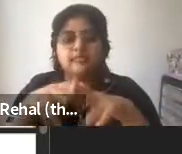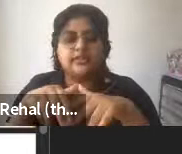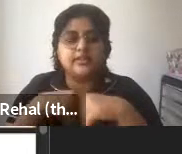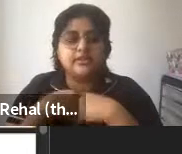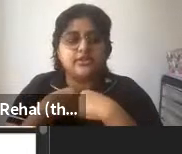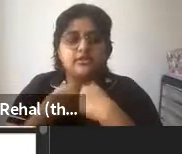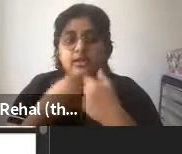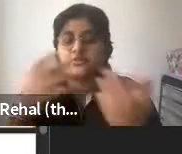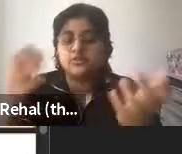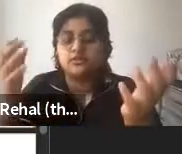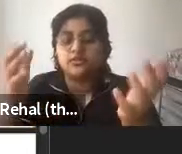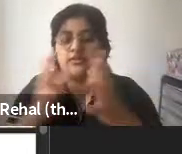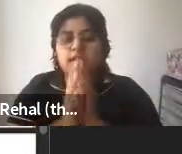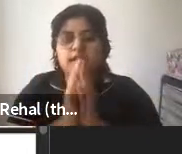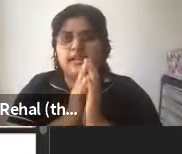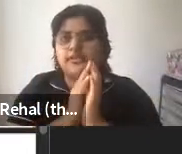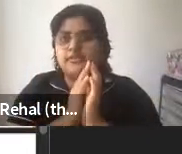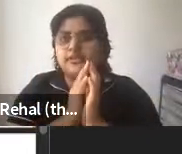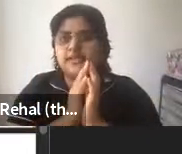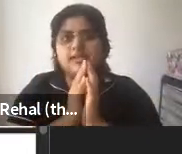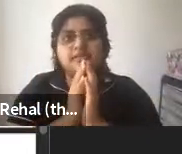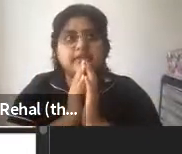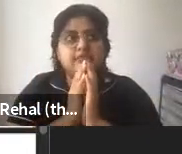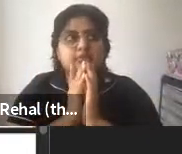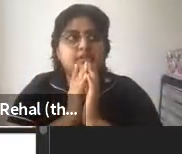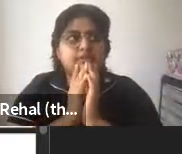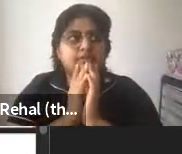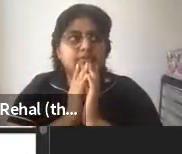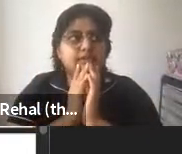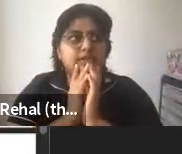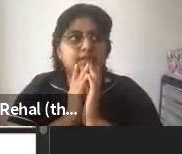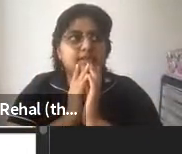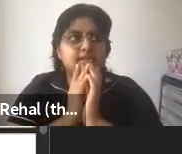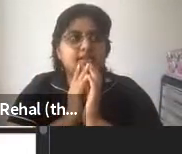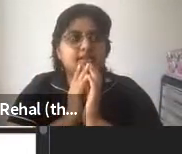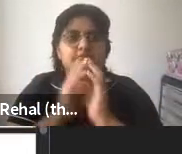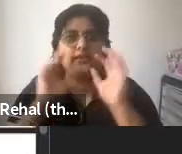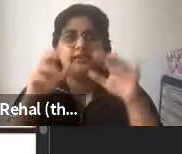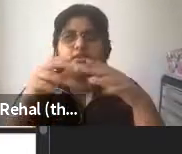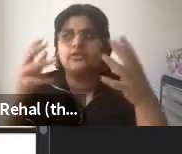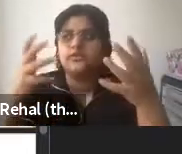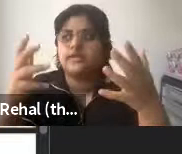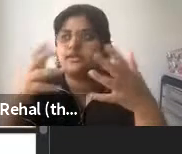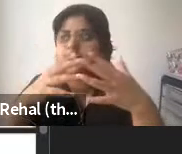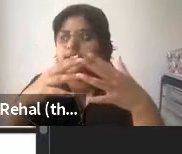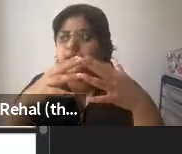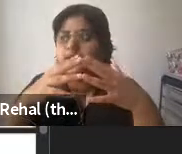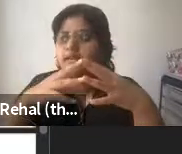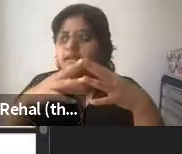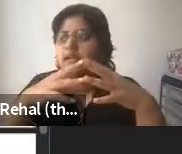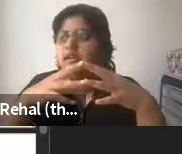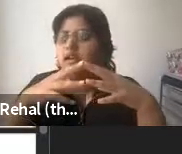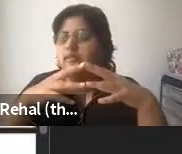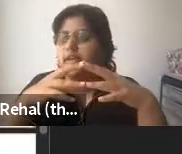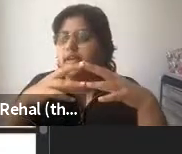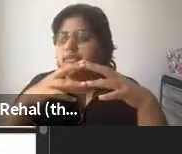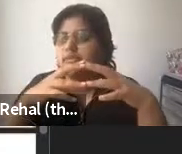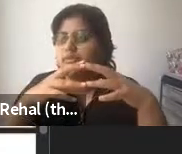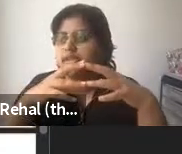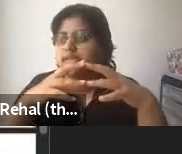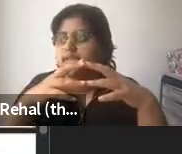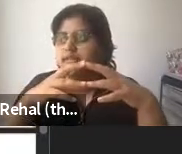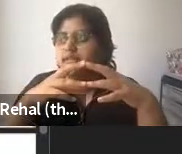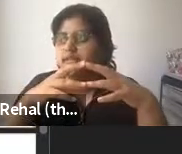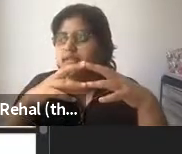undergrad, stumbling into grad school. And I know that that sounds kind of weird, but the reason why I say I kind of fell into those things is that I